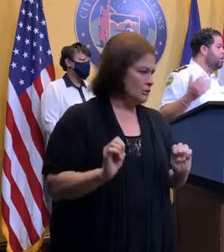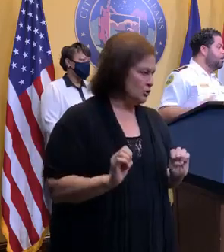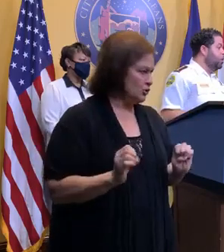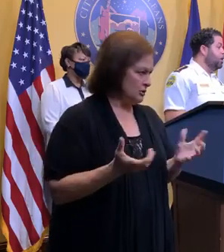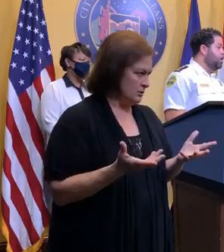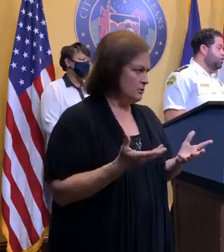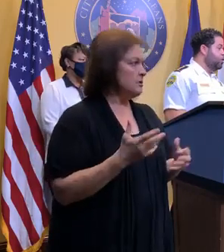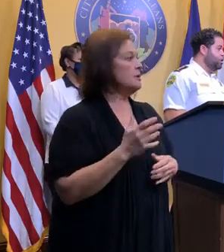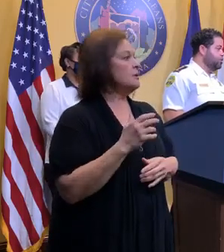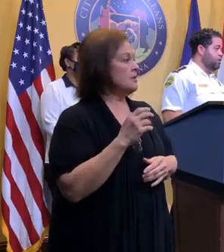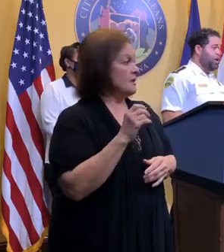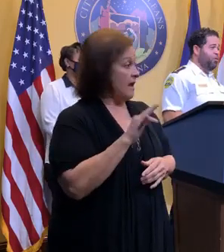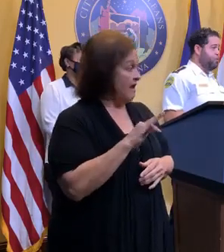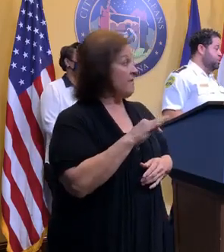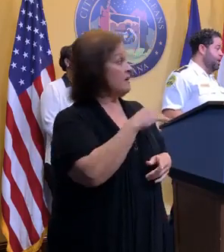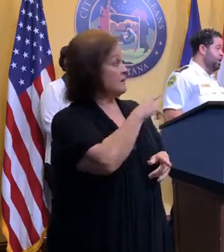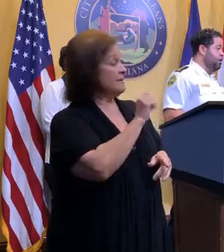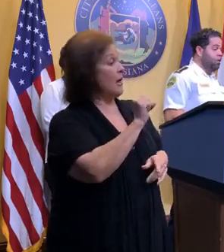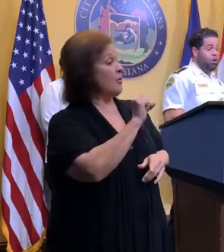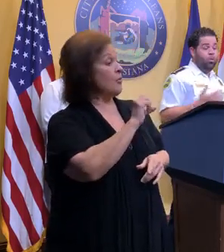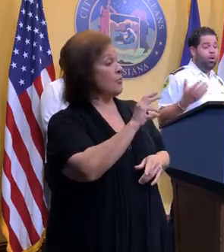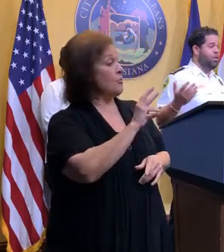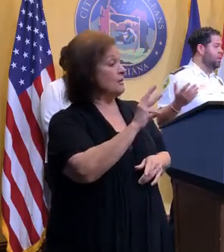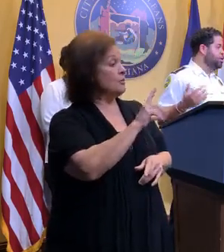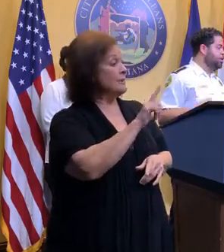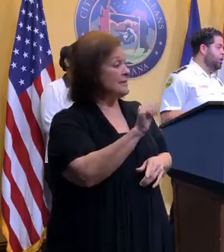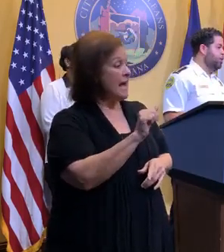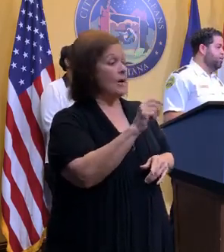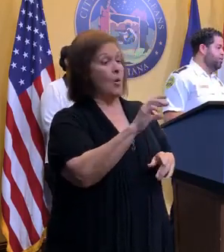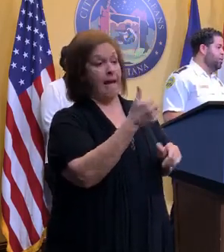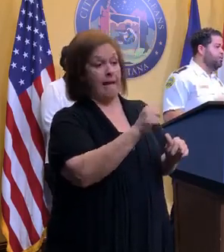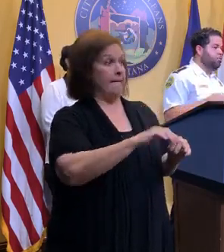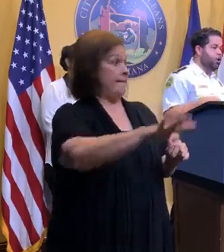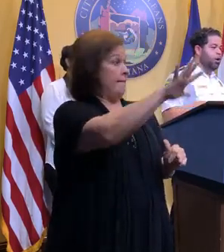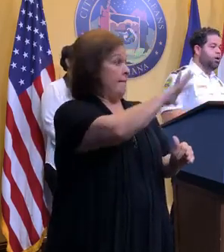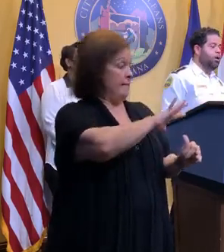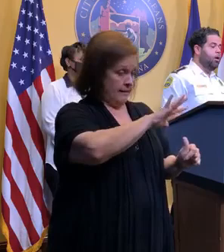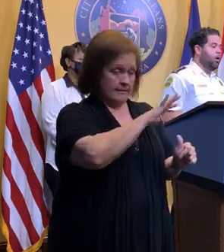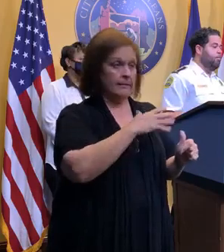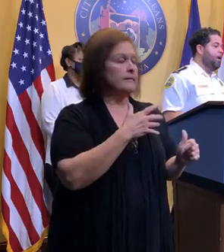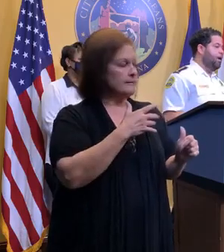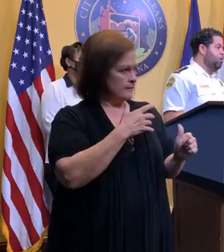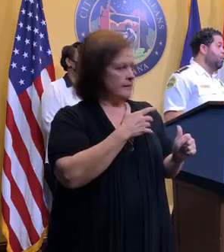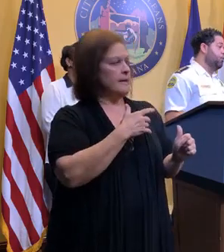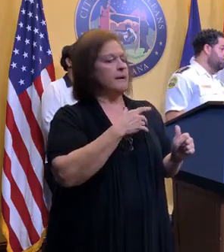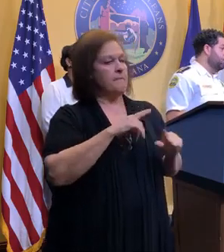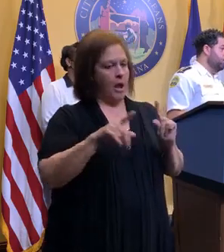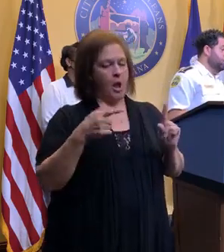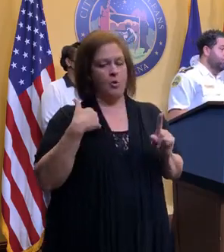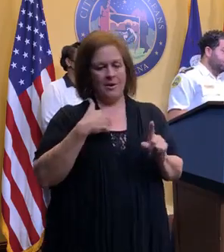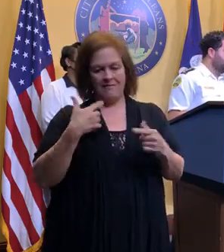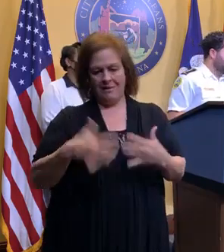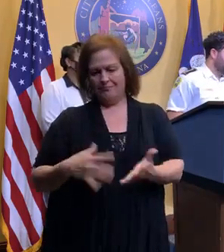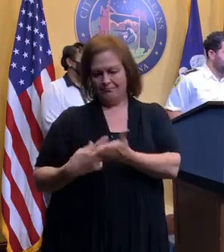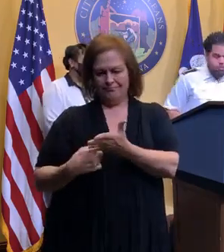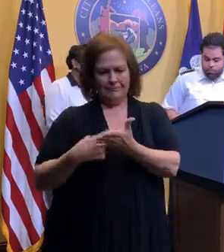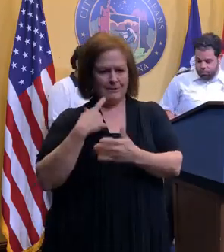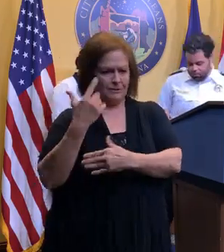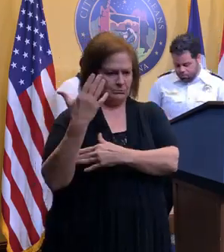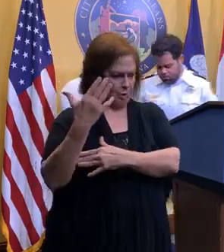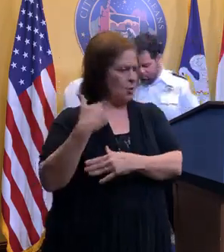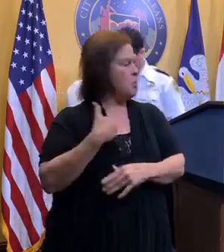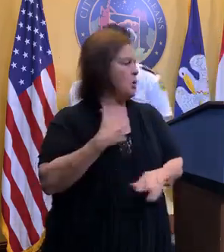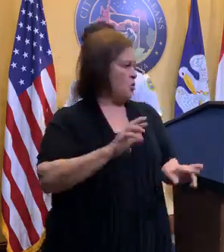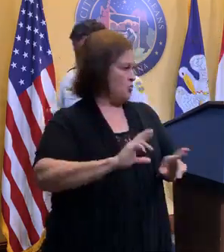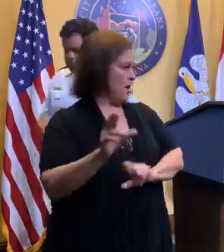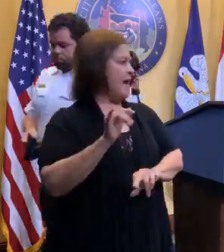in time, we could get a request for Southeast Louisiana or anywhere in the nation. But the team this morning met, and we are ready to go at any moment.